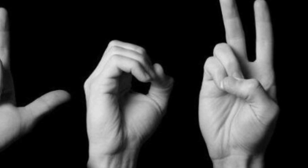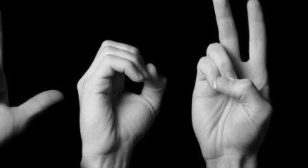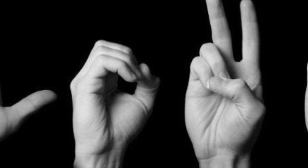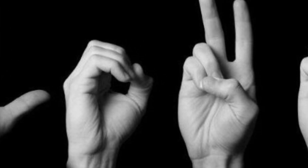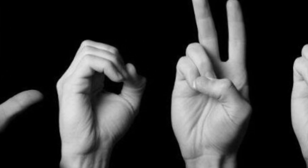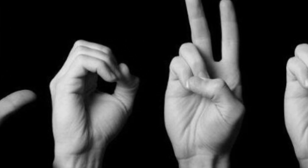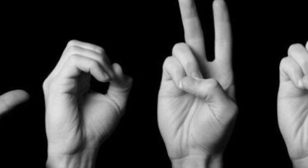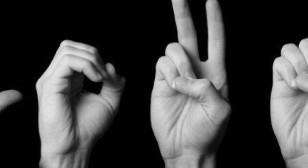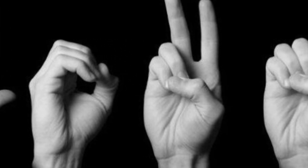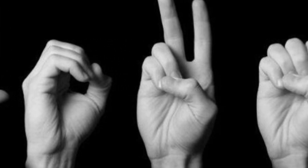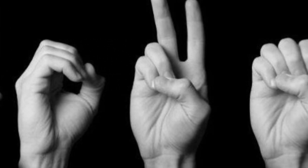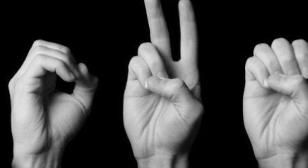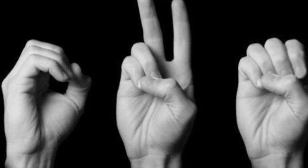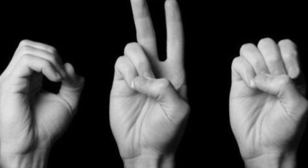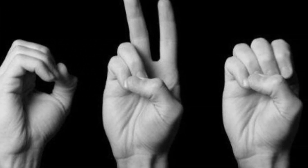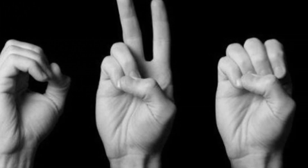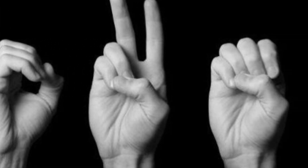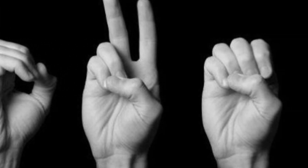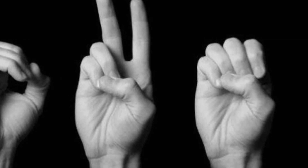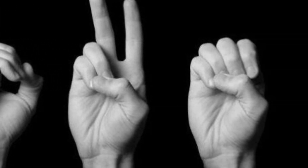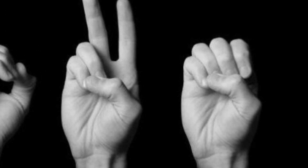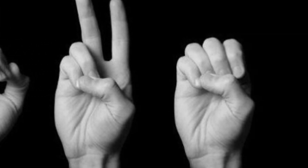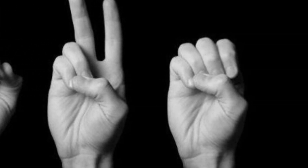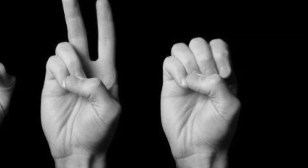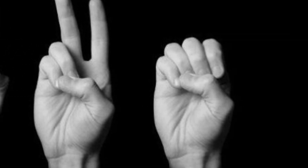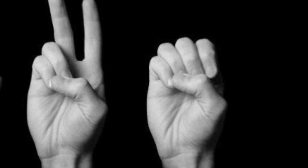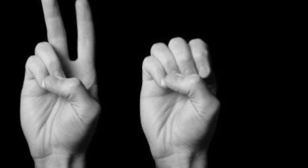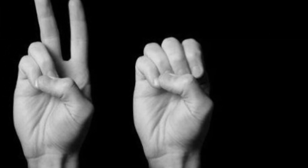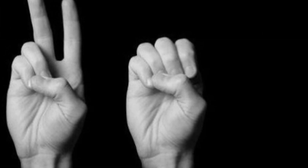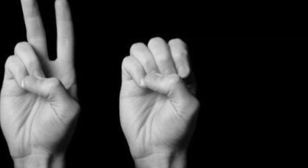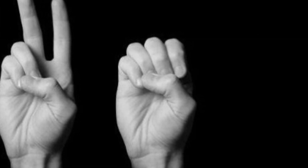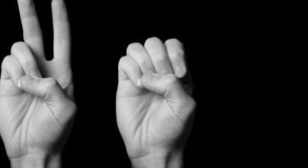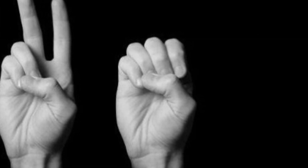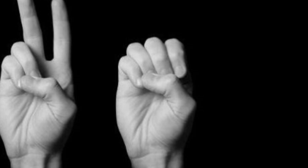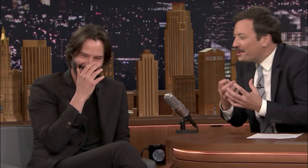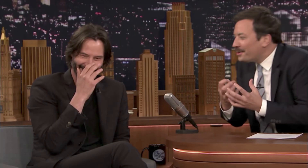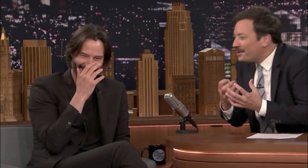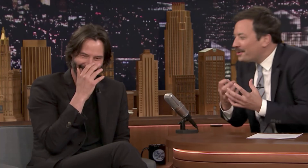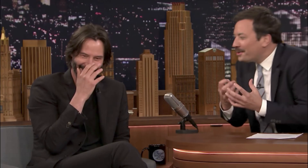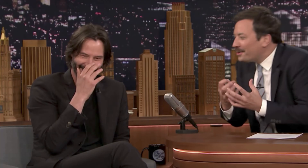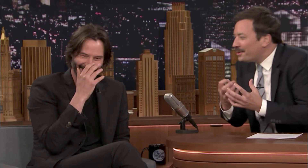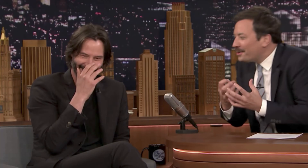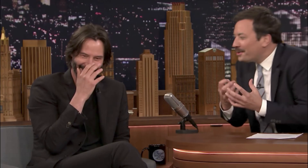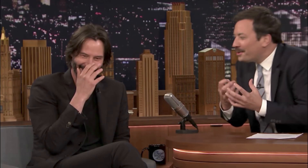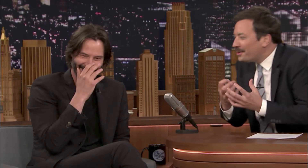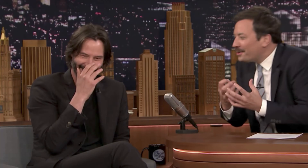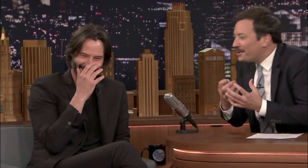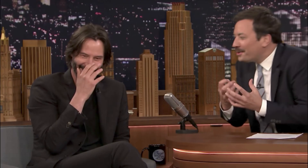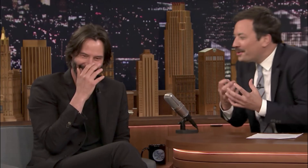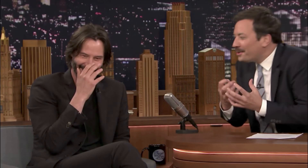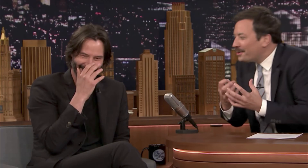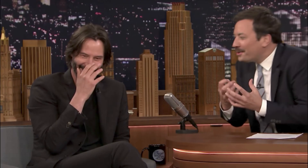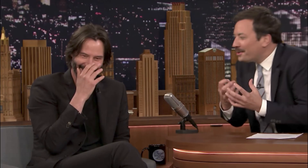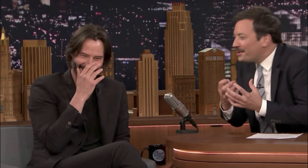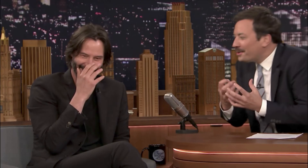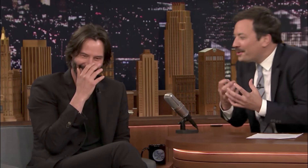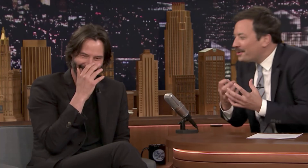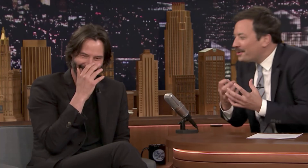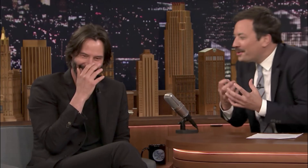for acting roles or as a passion project. First up, Keanu Reeves. Of course, Keanu Reeves. Is there anything